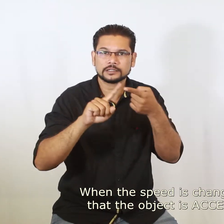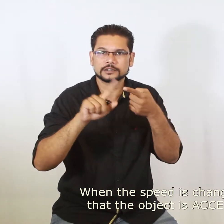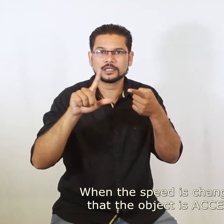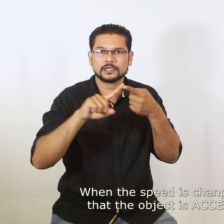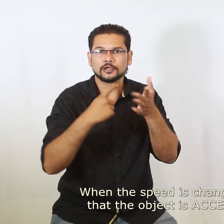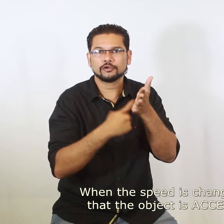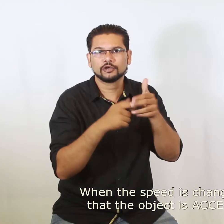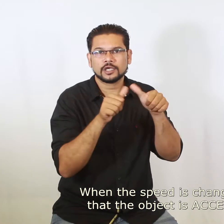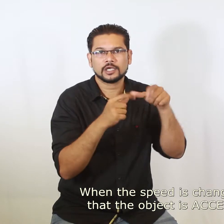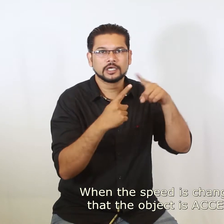Accelerating.